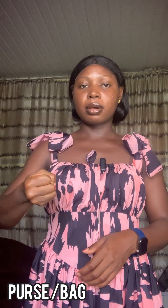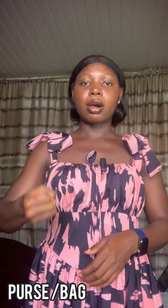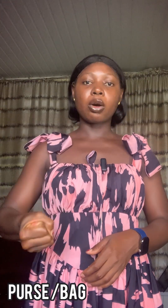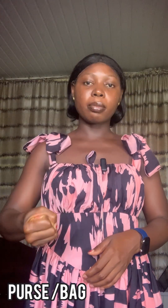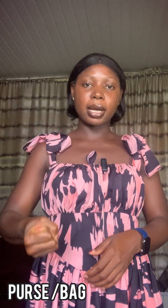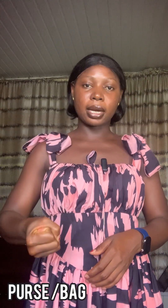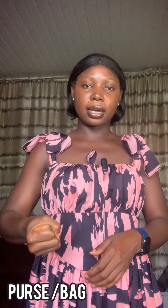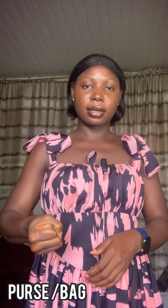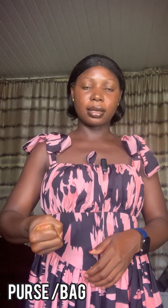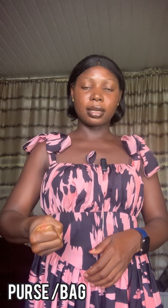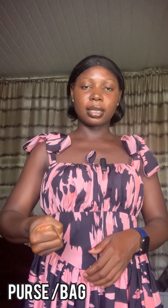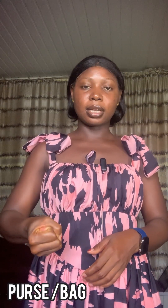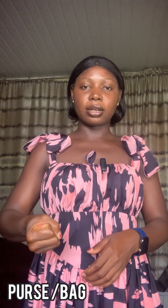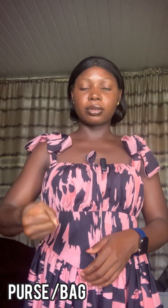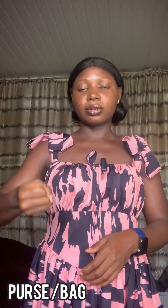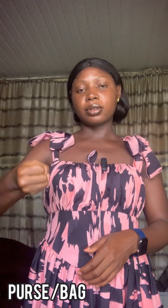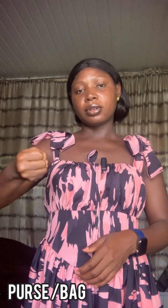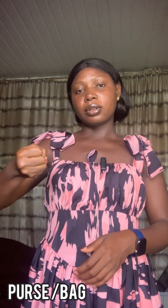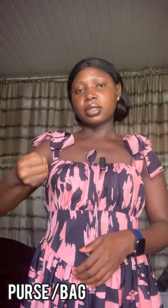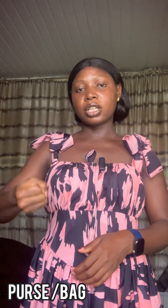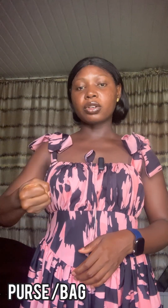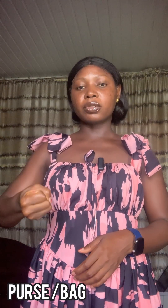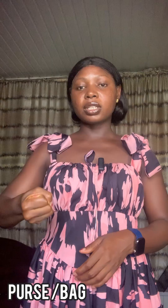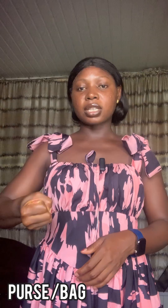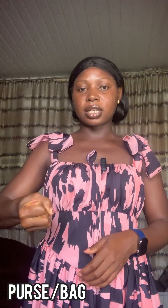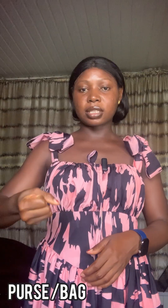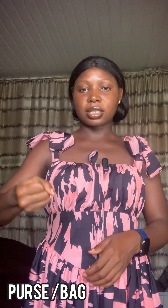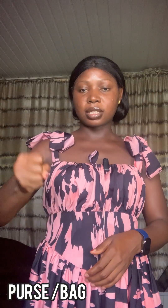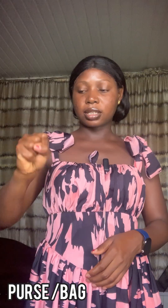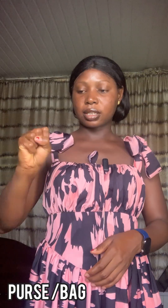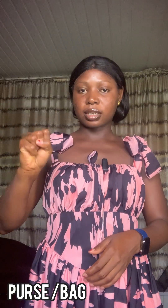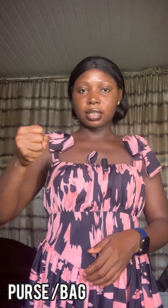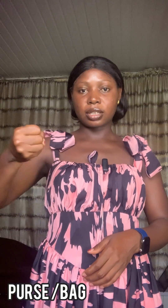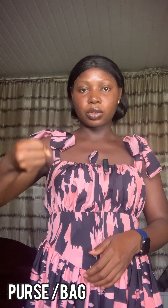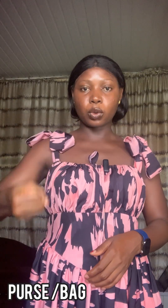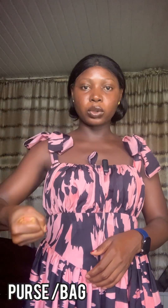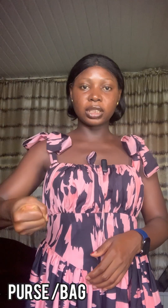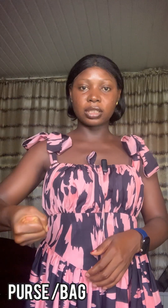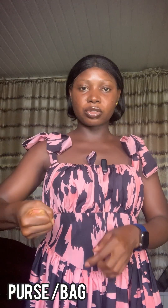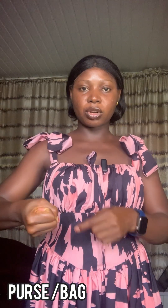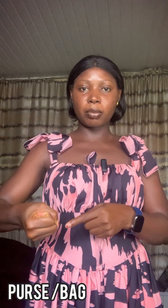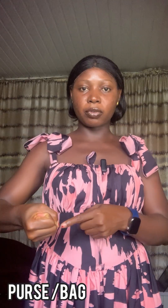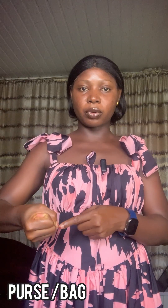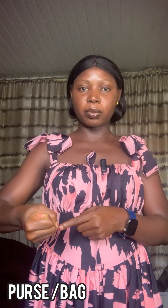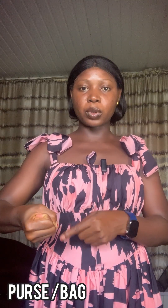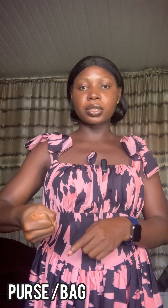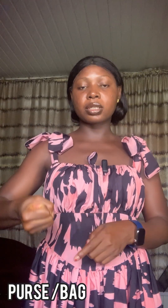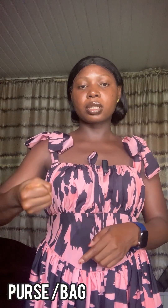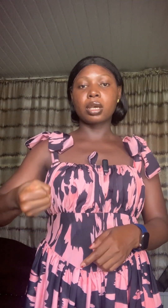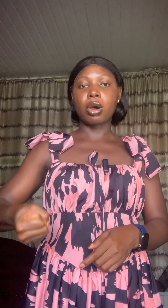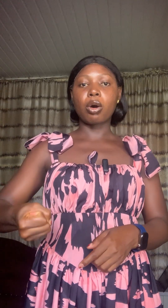or bag. Now think of these as you're holding the strap of your purse or